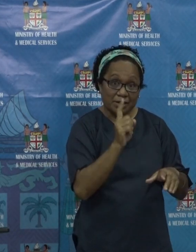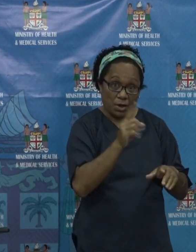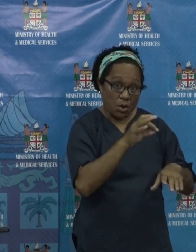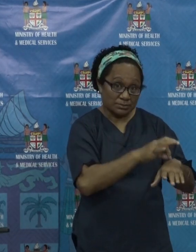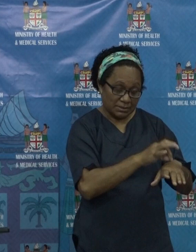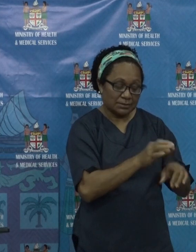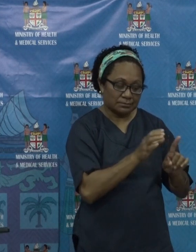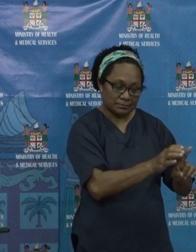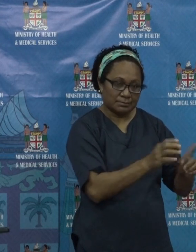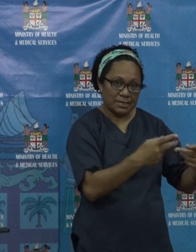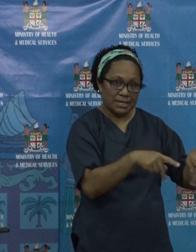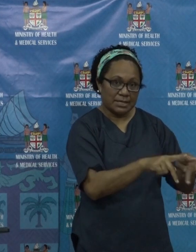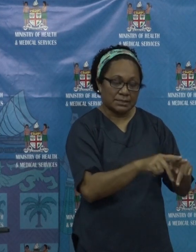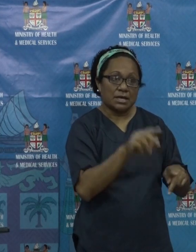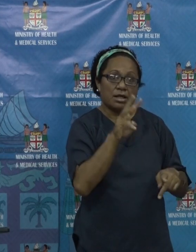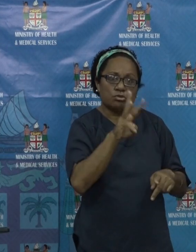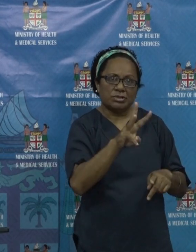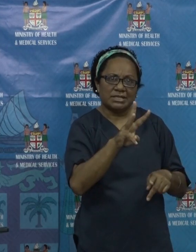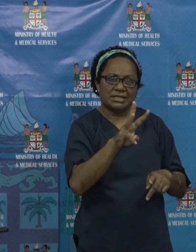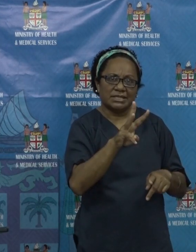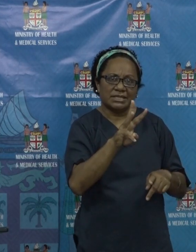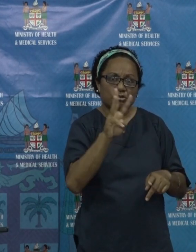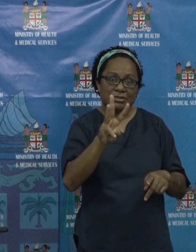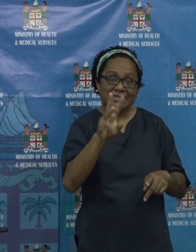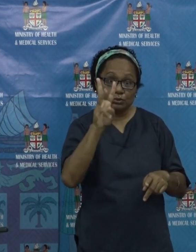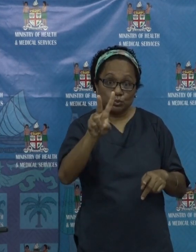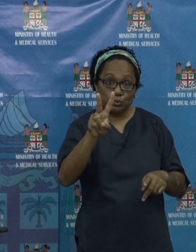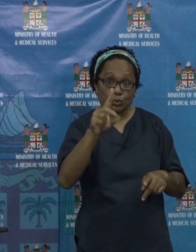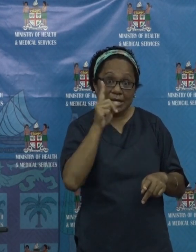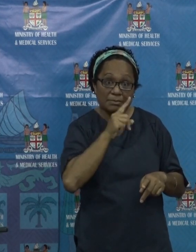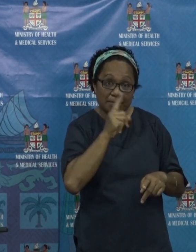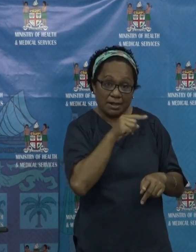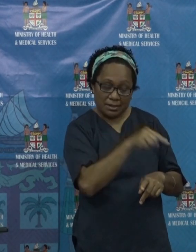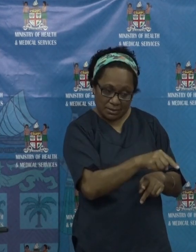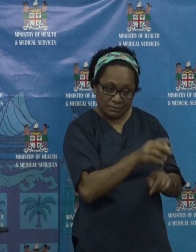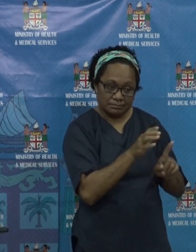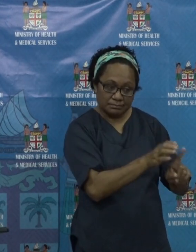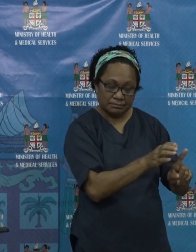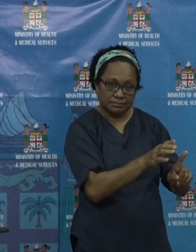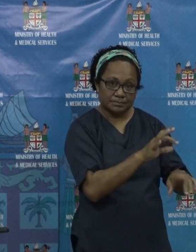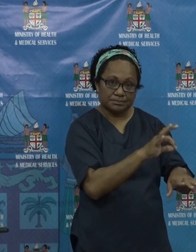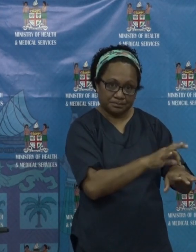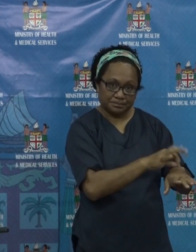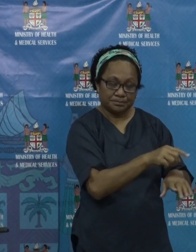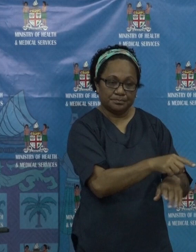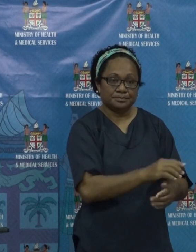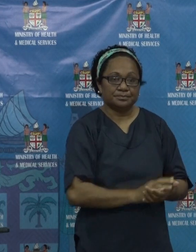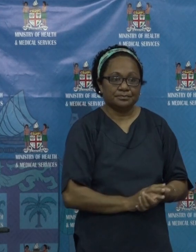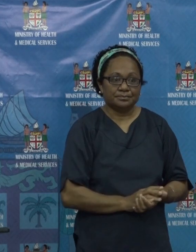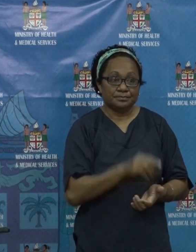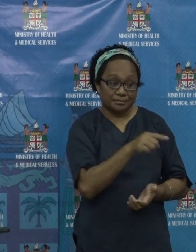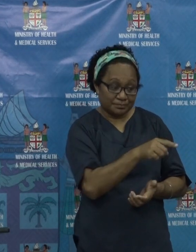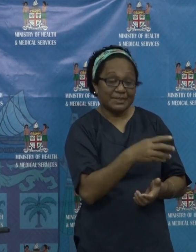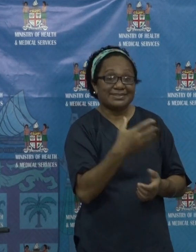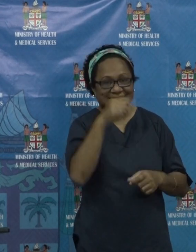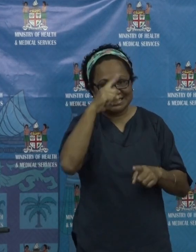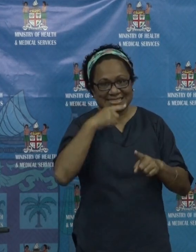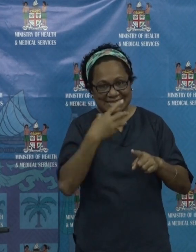we have a total of 332 patients who are currently admitted for